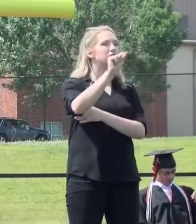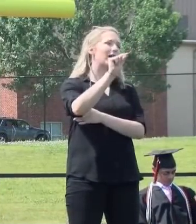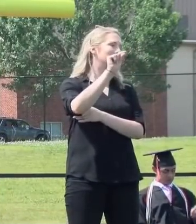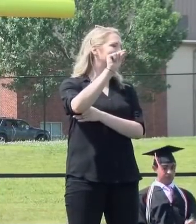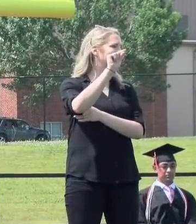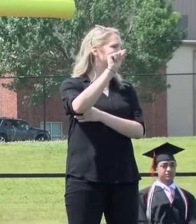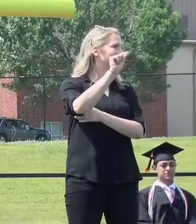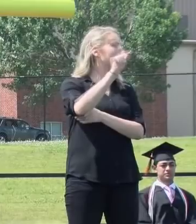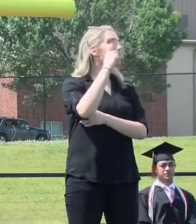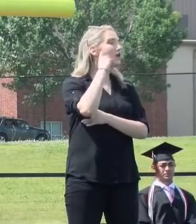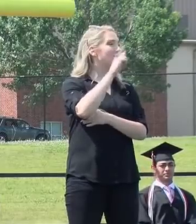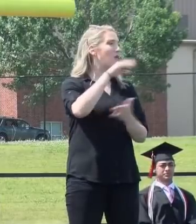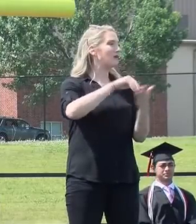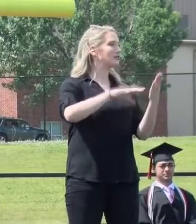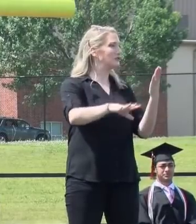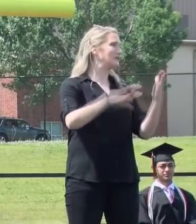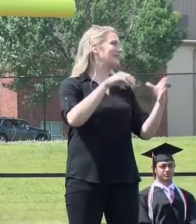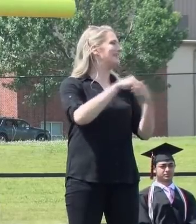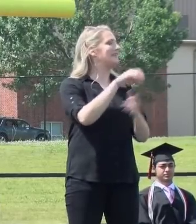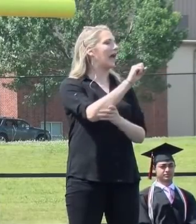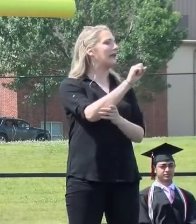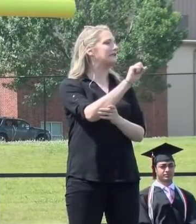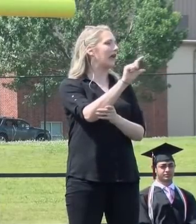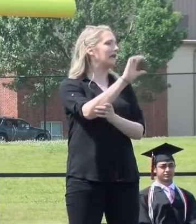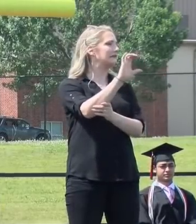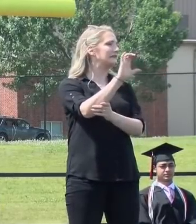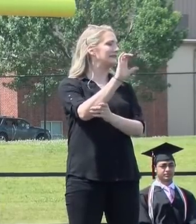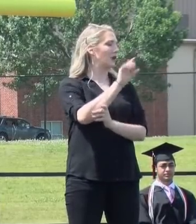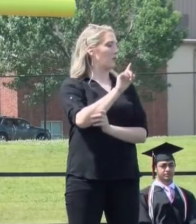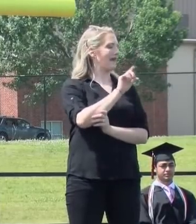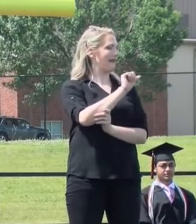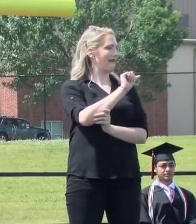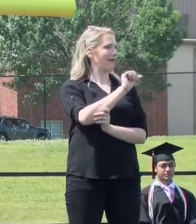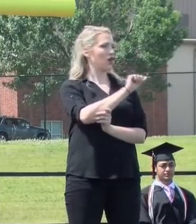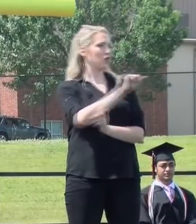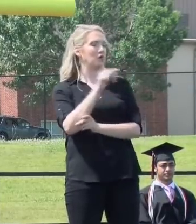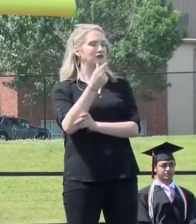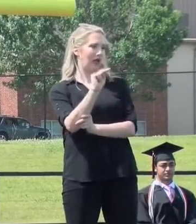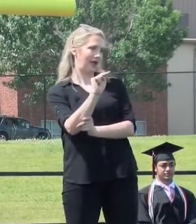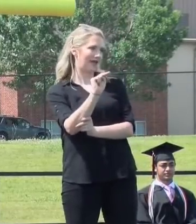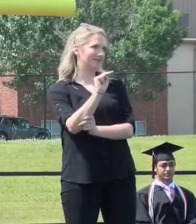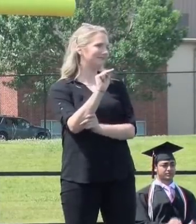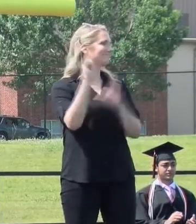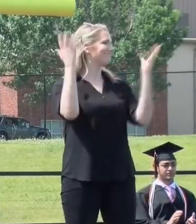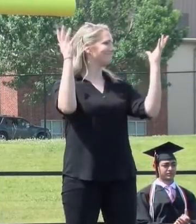commencement for students in SLC 1A through GN.